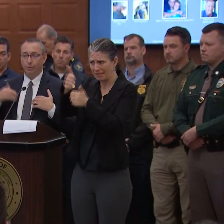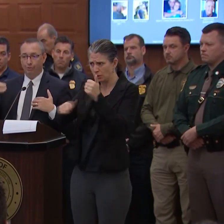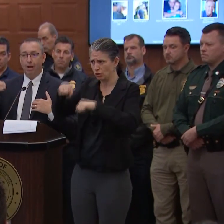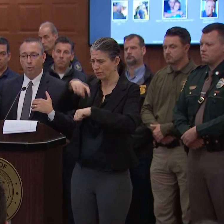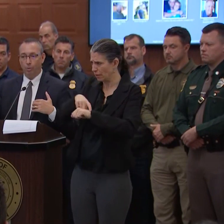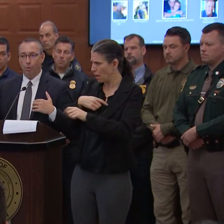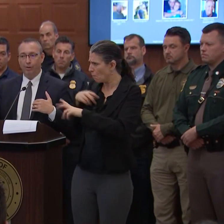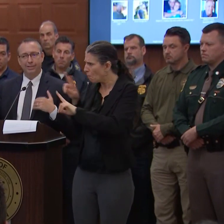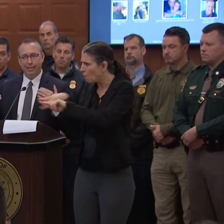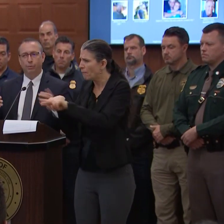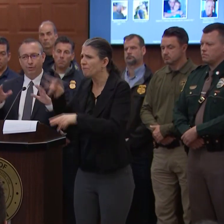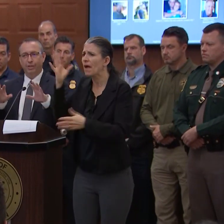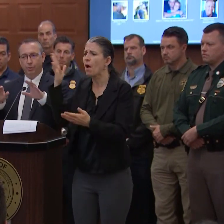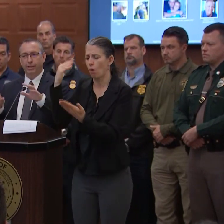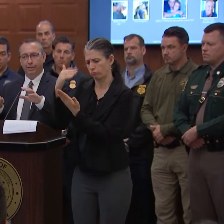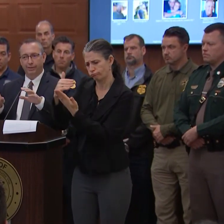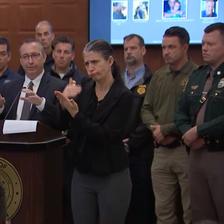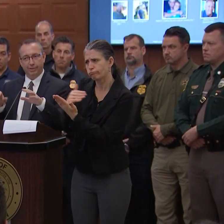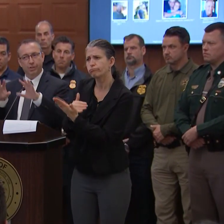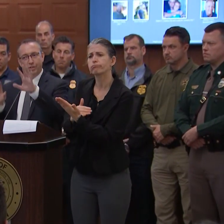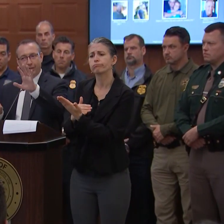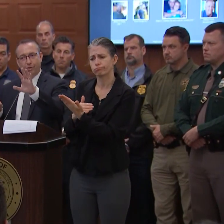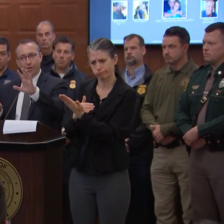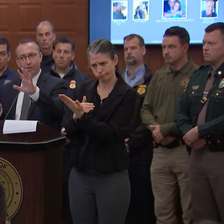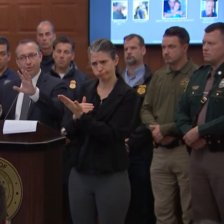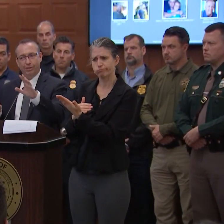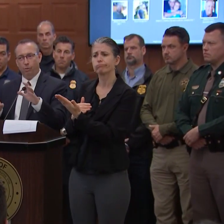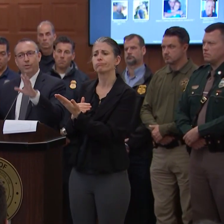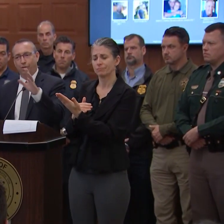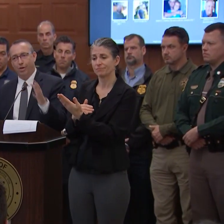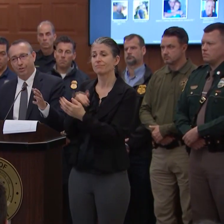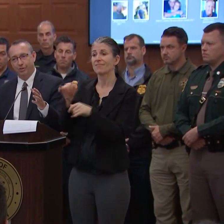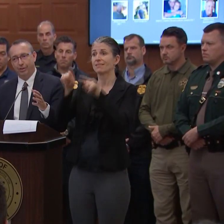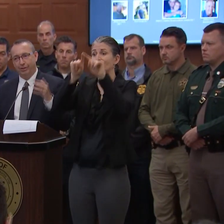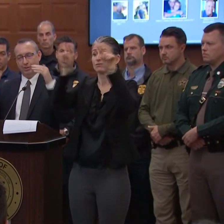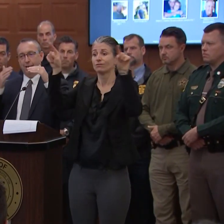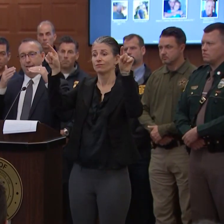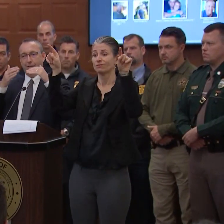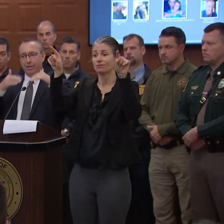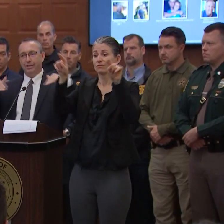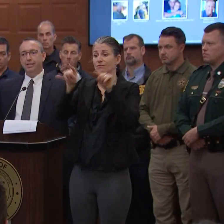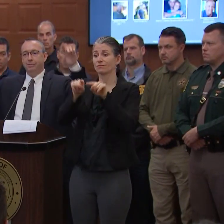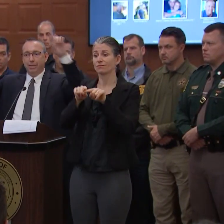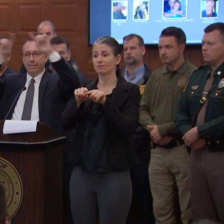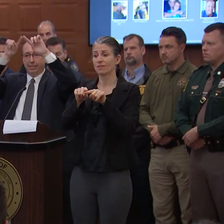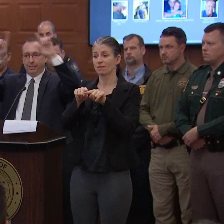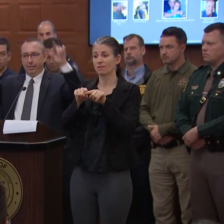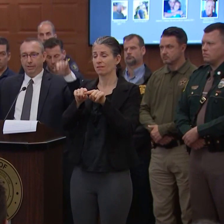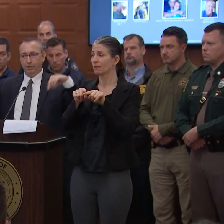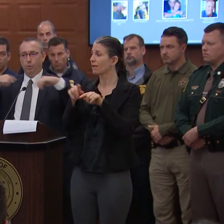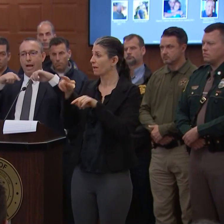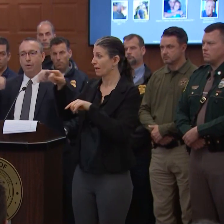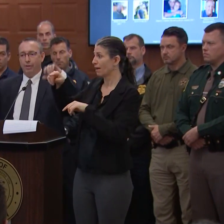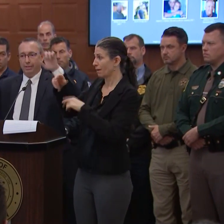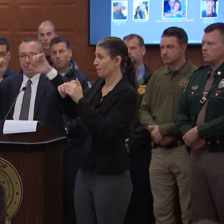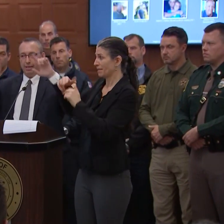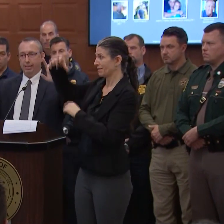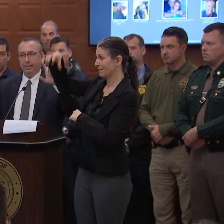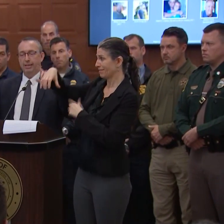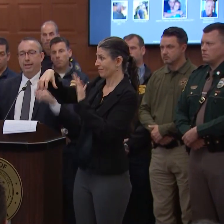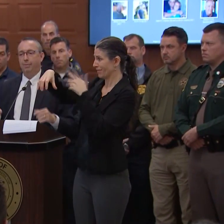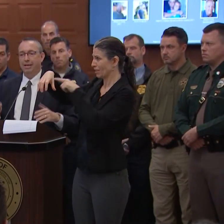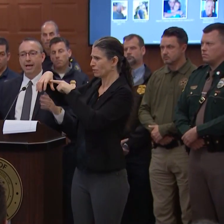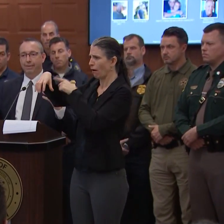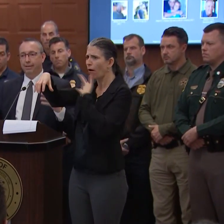us to do the follow-up work to say, well, did you check across the street? Well, what's across the street? There's a dozen businesses that surround this